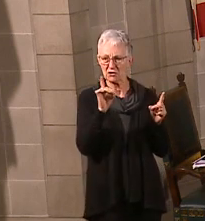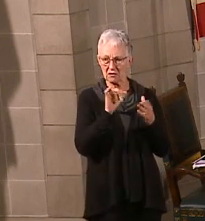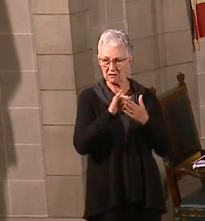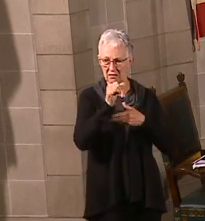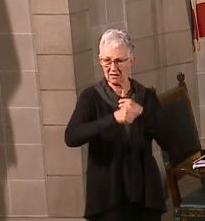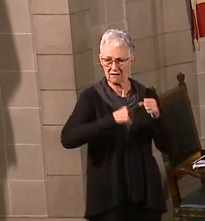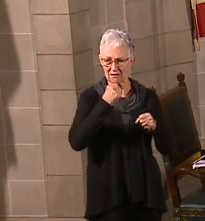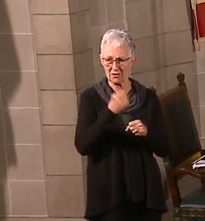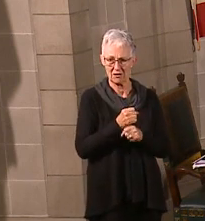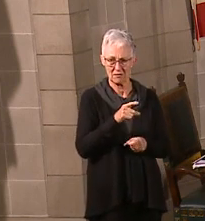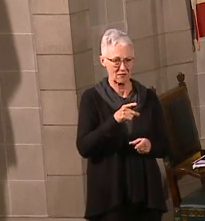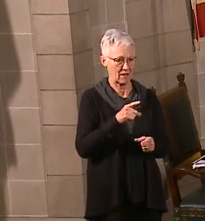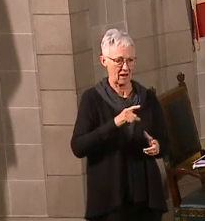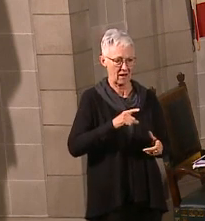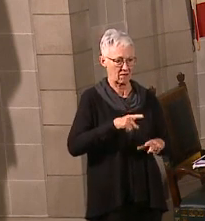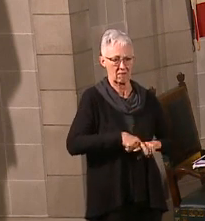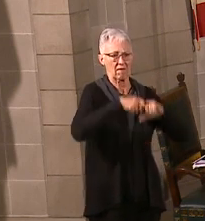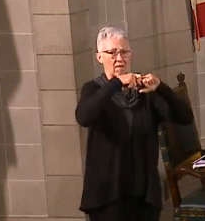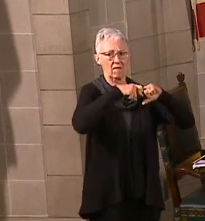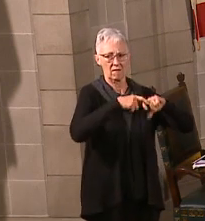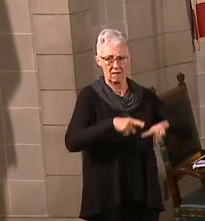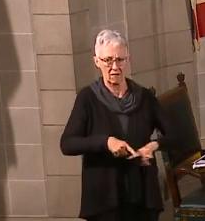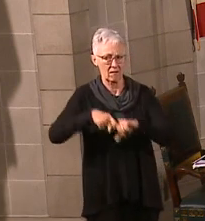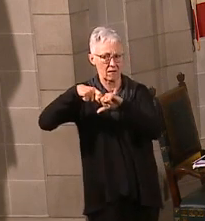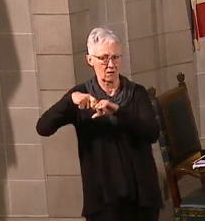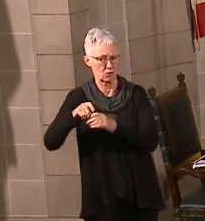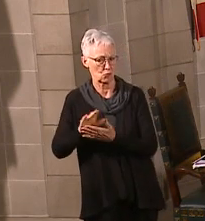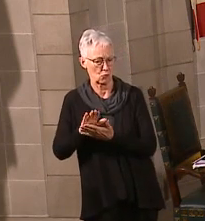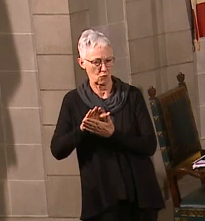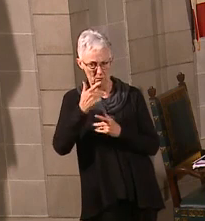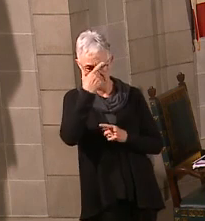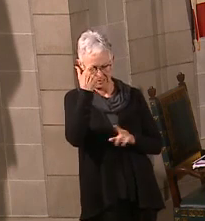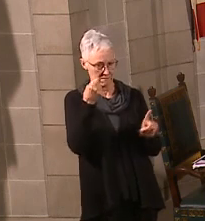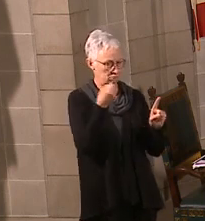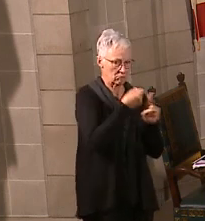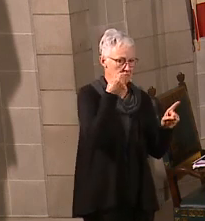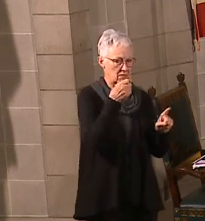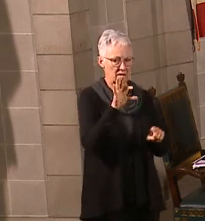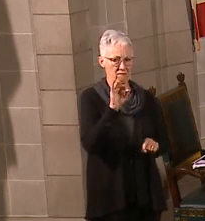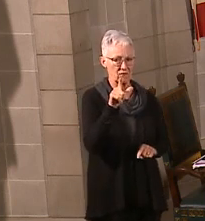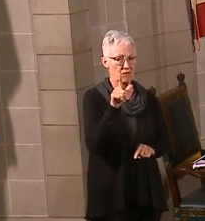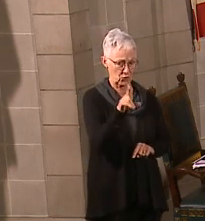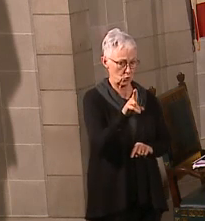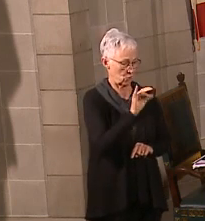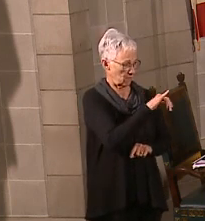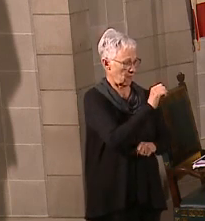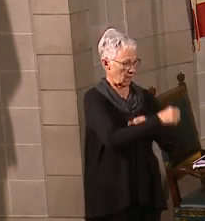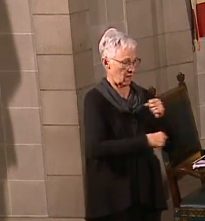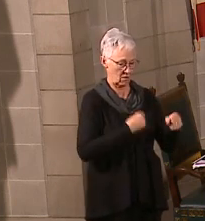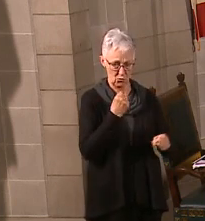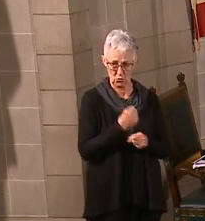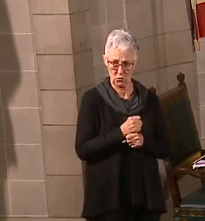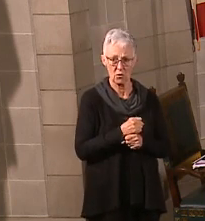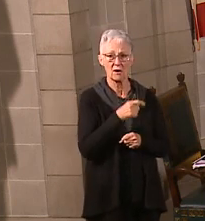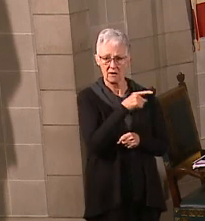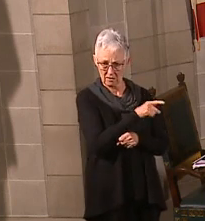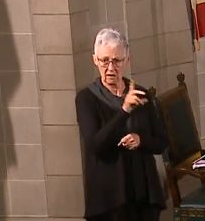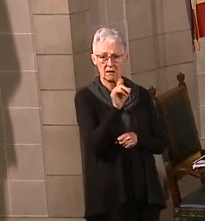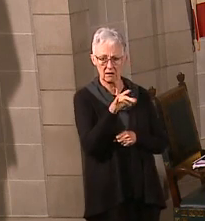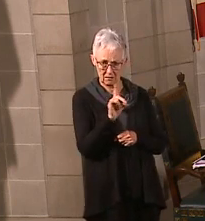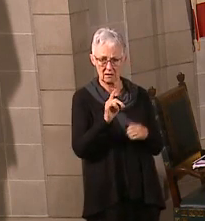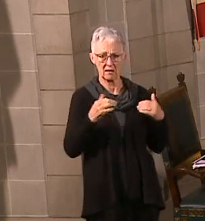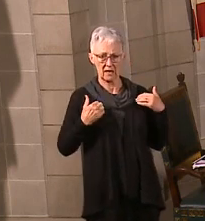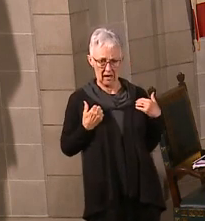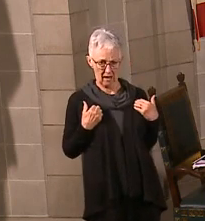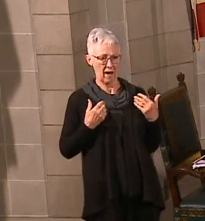with health officials, state, and they worked with their governor. They worked with across the board to ensure that there was safety and that they were addressing the pandemic that